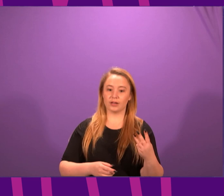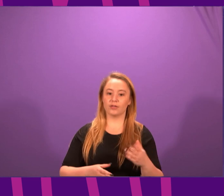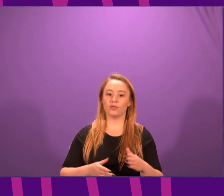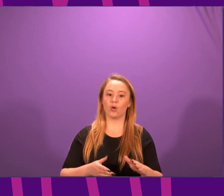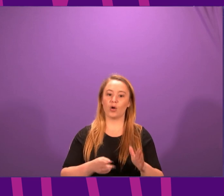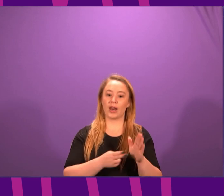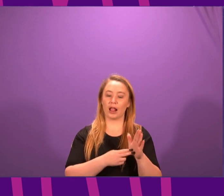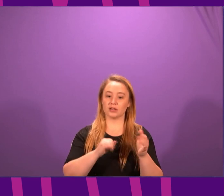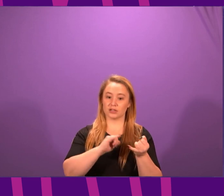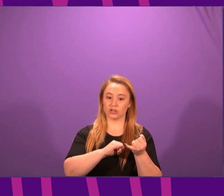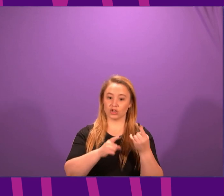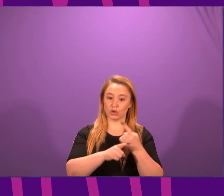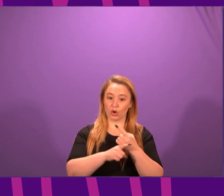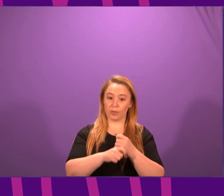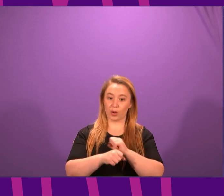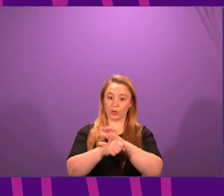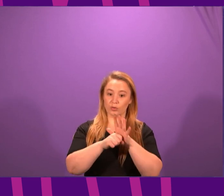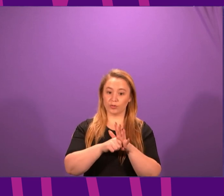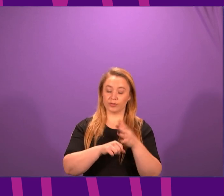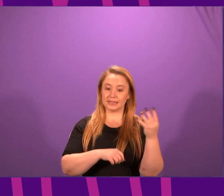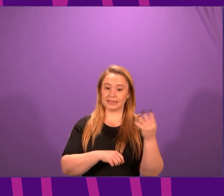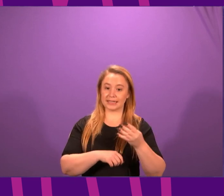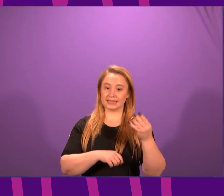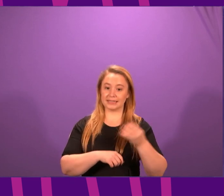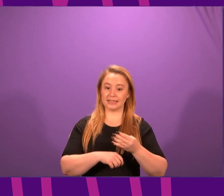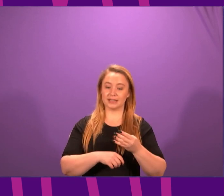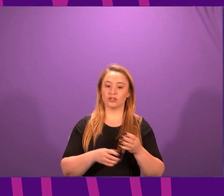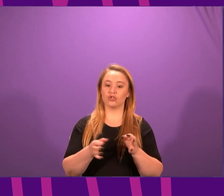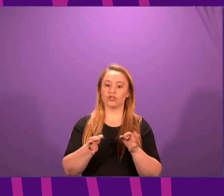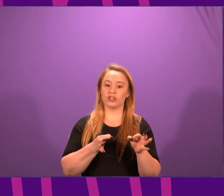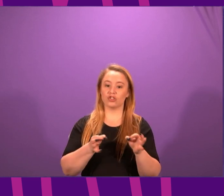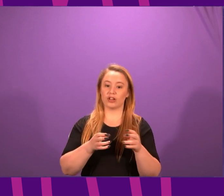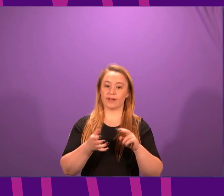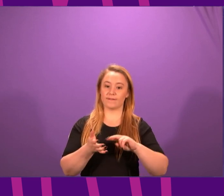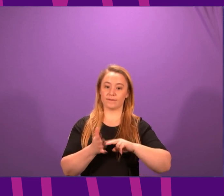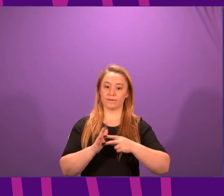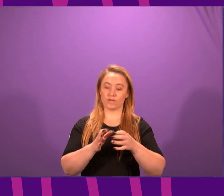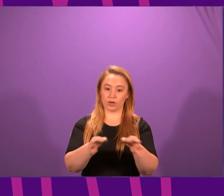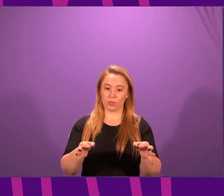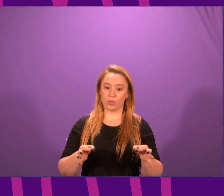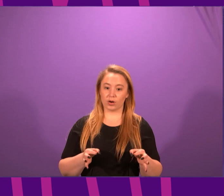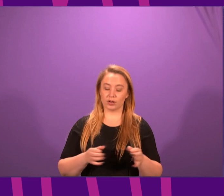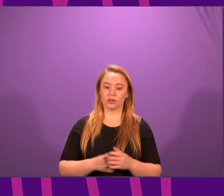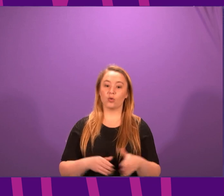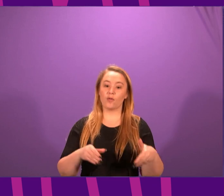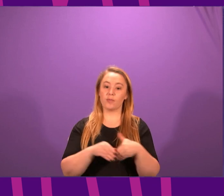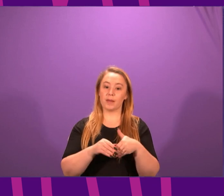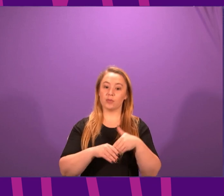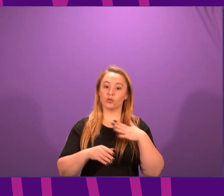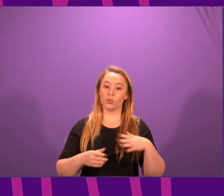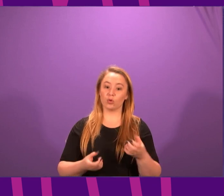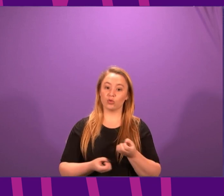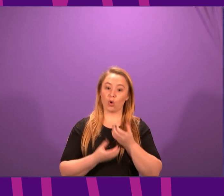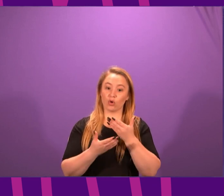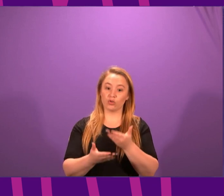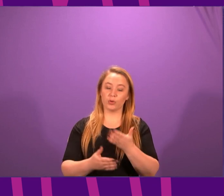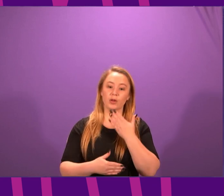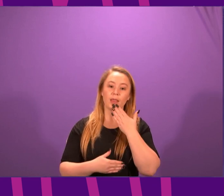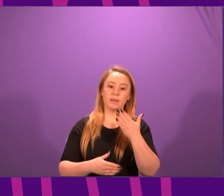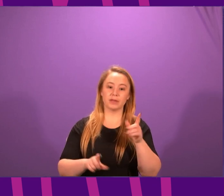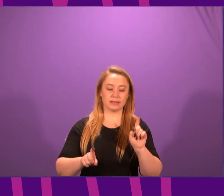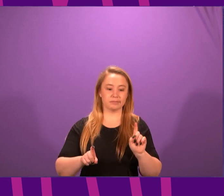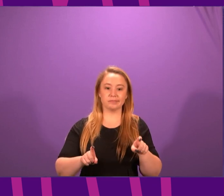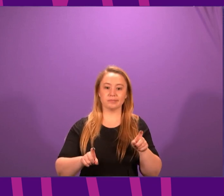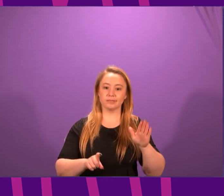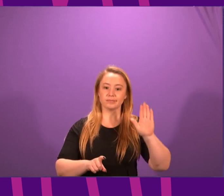Sturgeon on COVID-19, Scotland's strategic framework. I would invite all members who wish to contribute to this debate to press their request